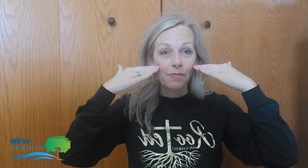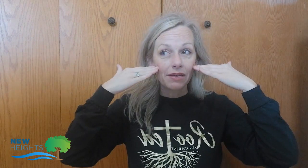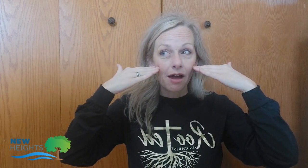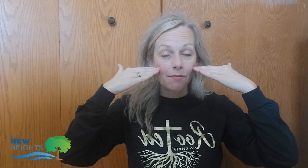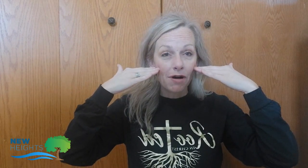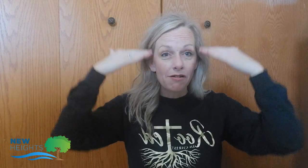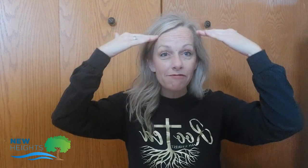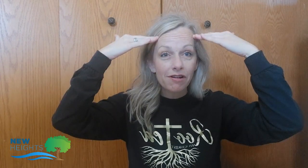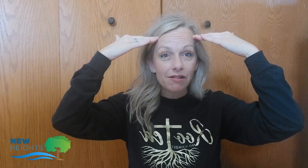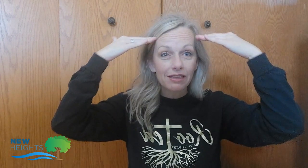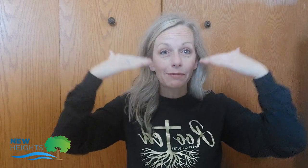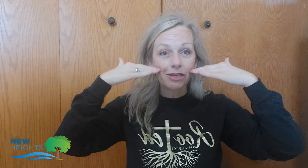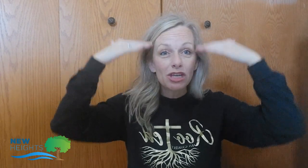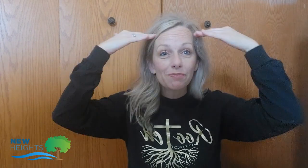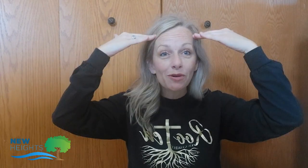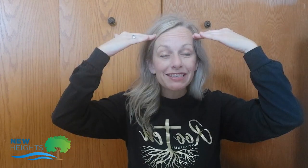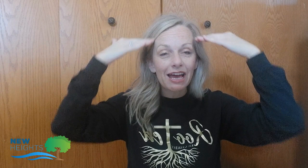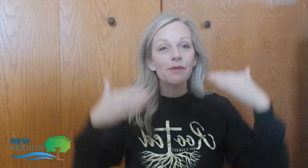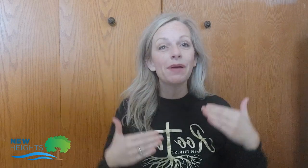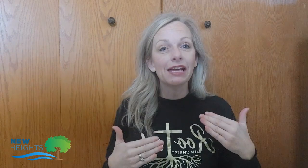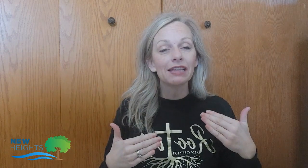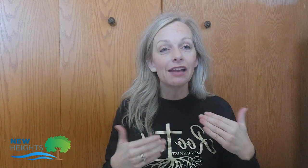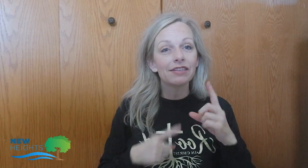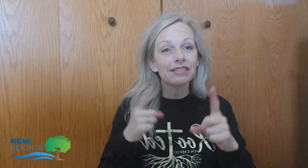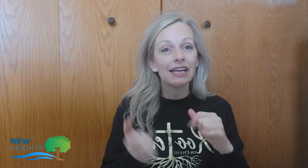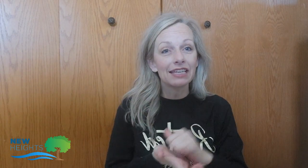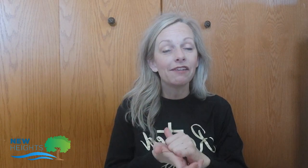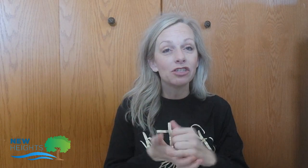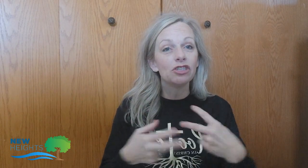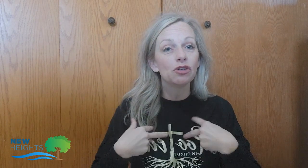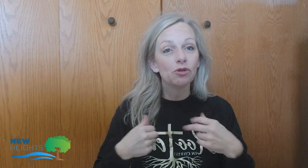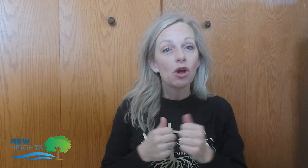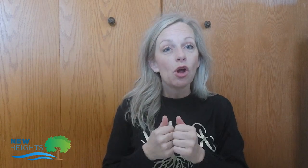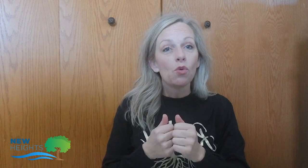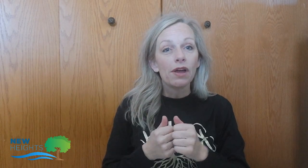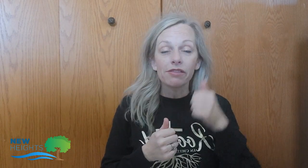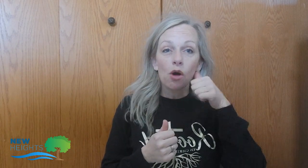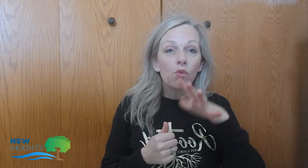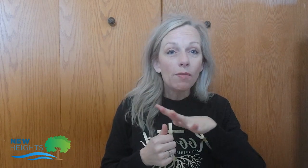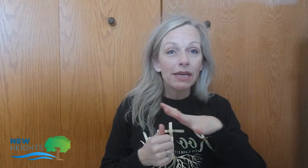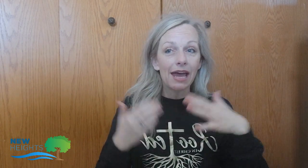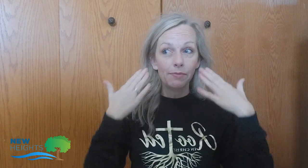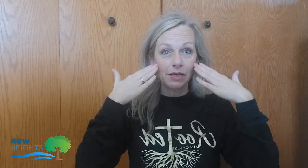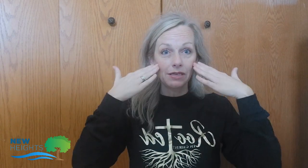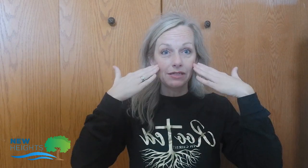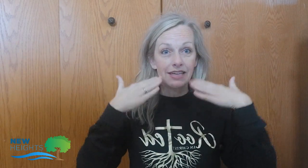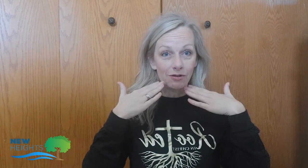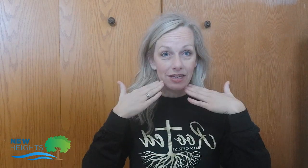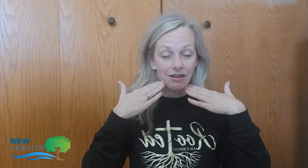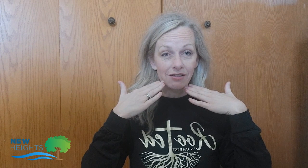happen above, like my cheekbones and up, and a lot of the signs that have to do with a woman happen down here.